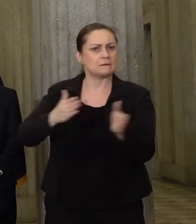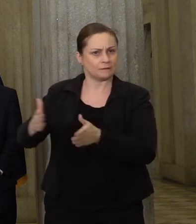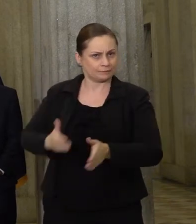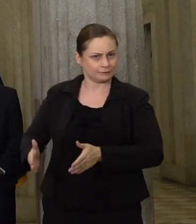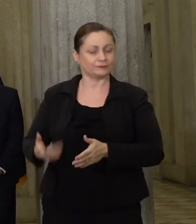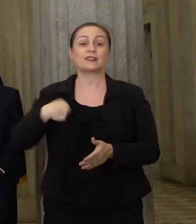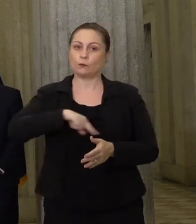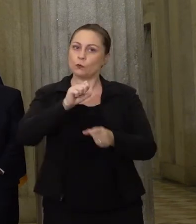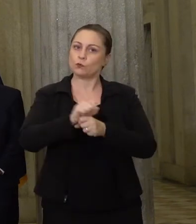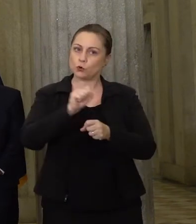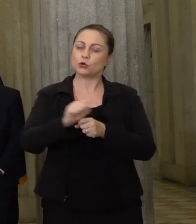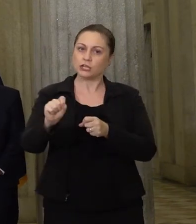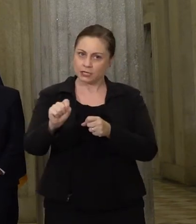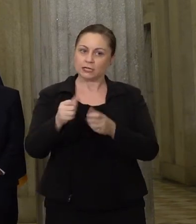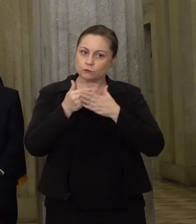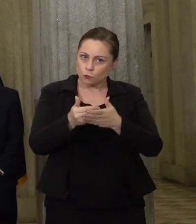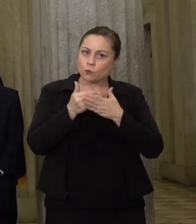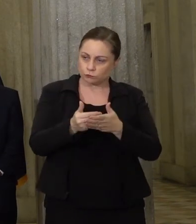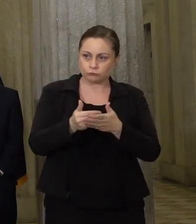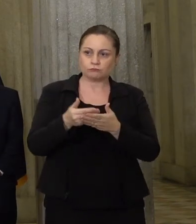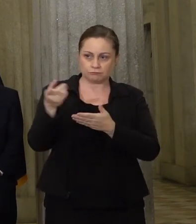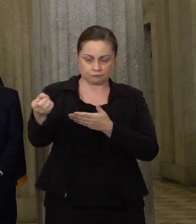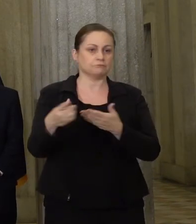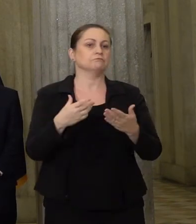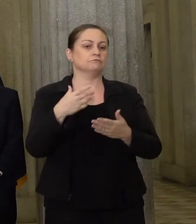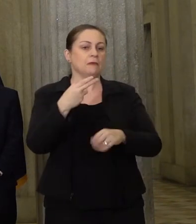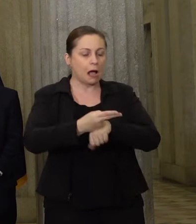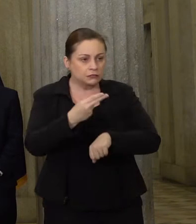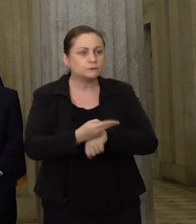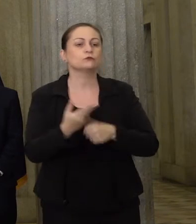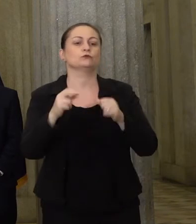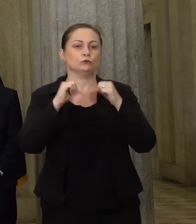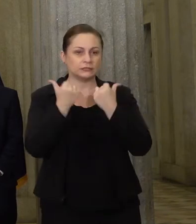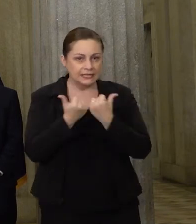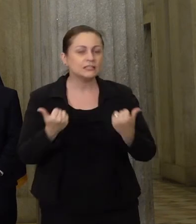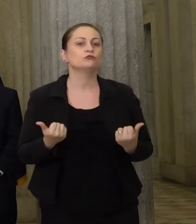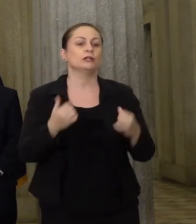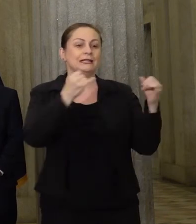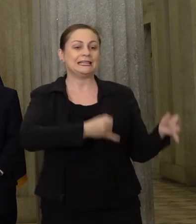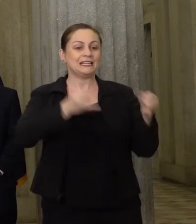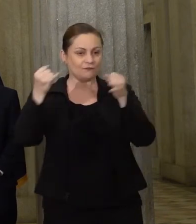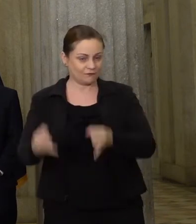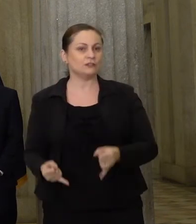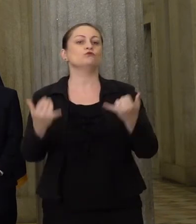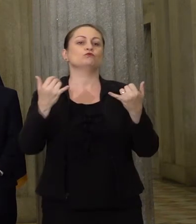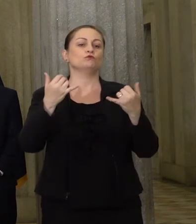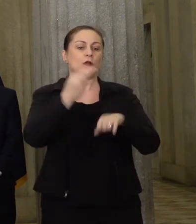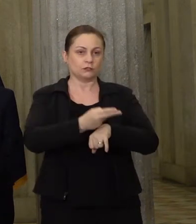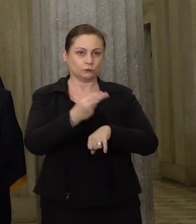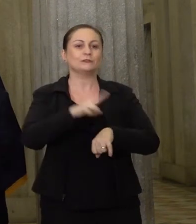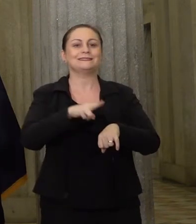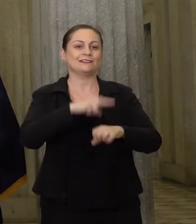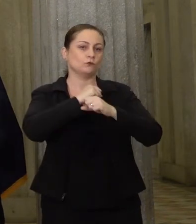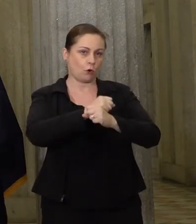We are working closely with the Hospital Association, with the Guard, and individual hospitals to talk about surge. Doctor, may I ask